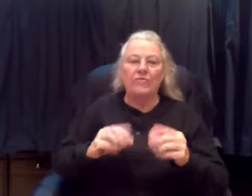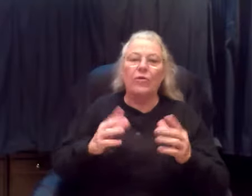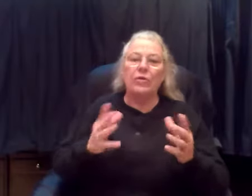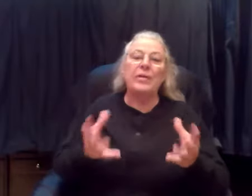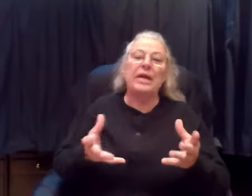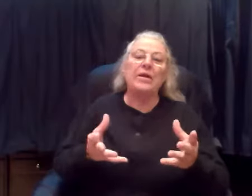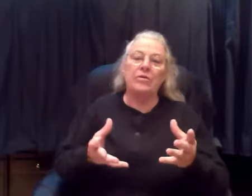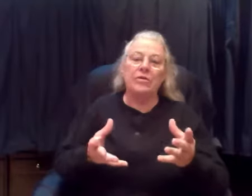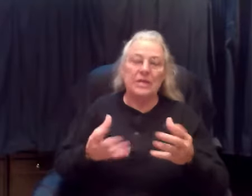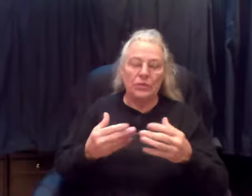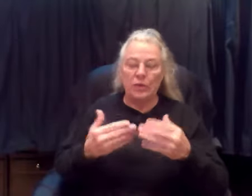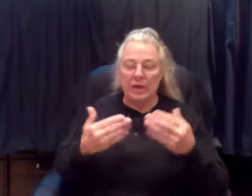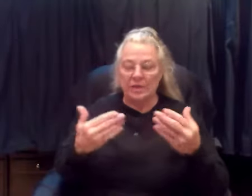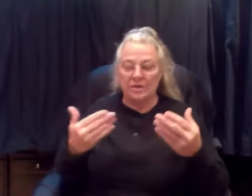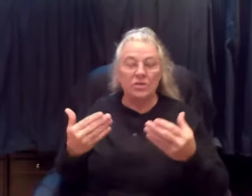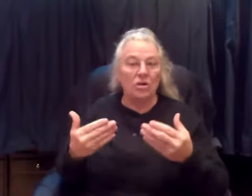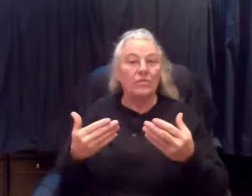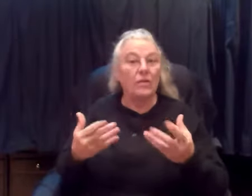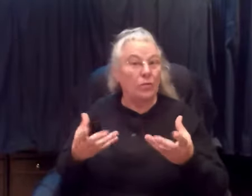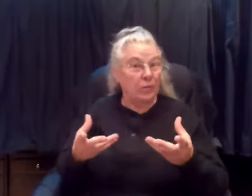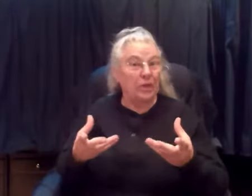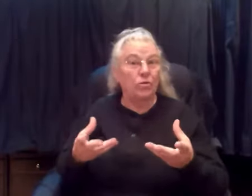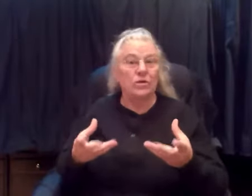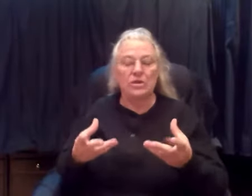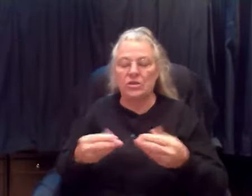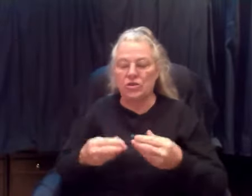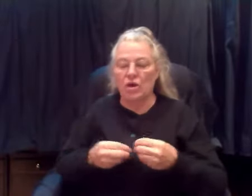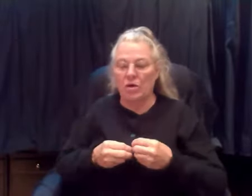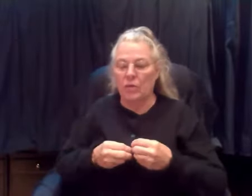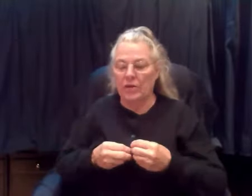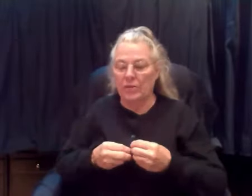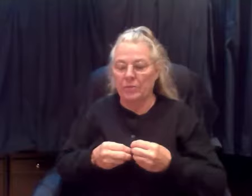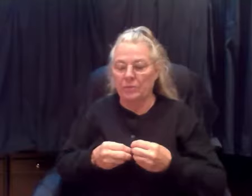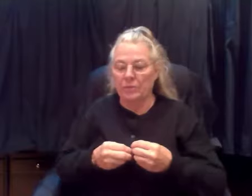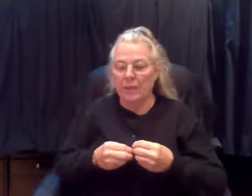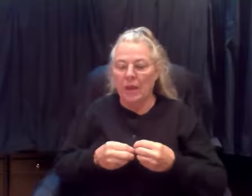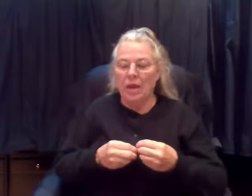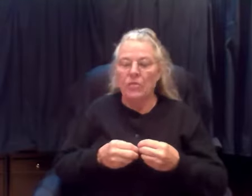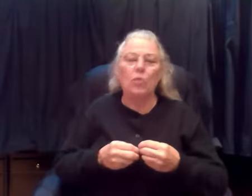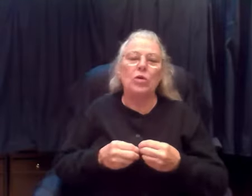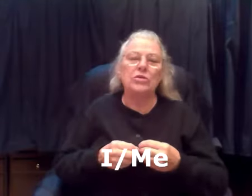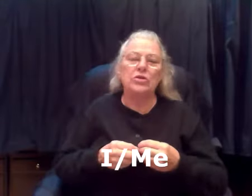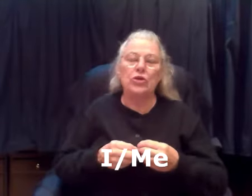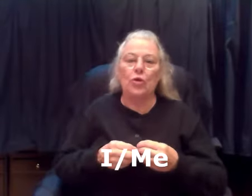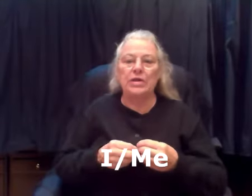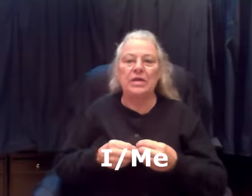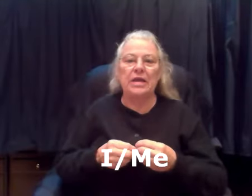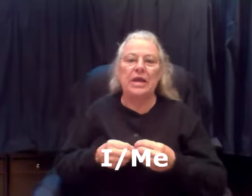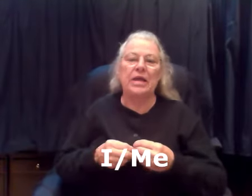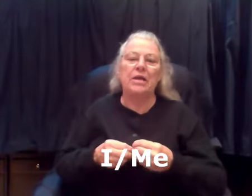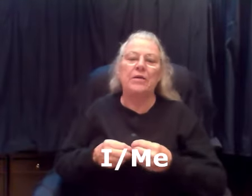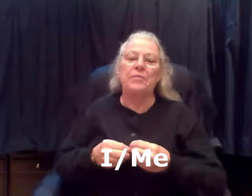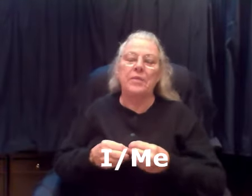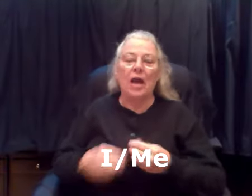the beginner, this one is a song that would be good to start with. The words that you're going to need, I